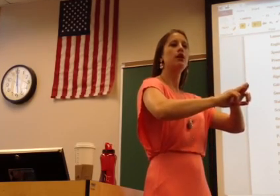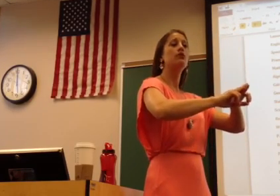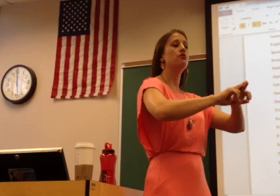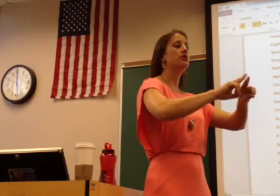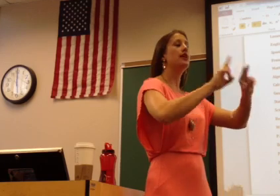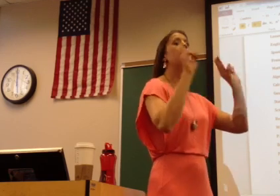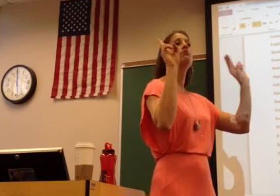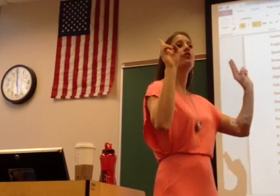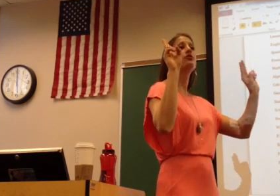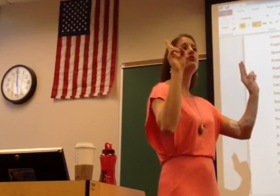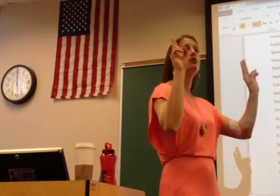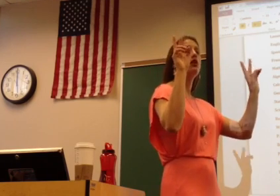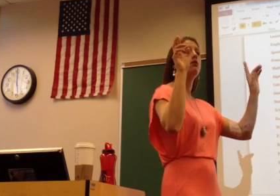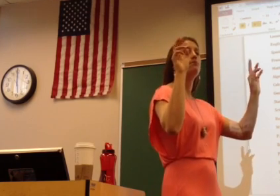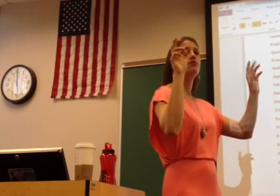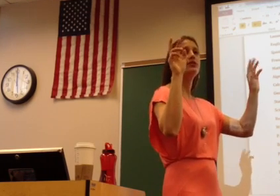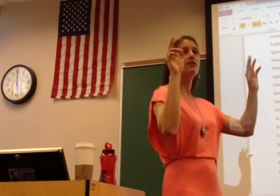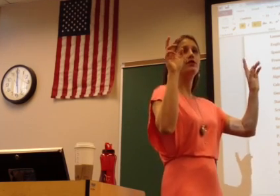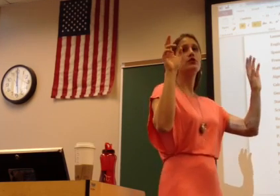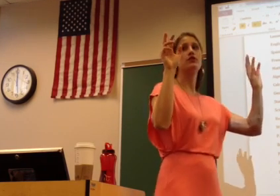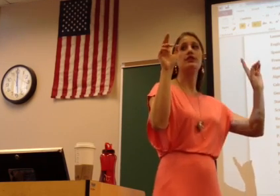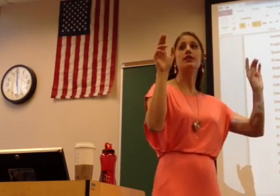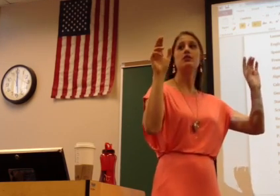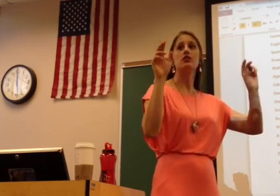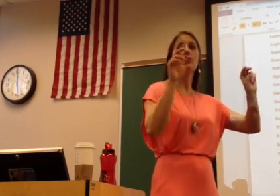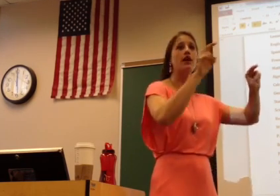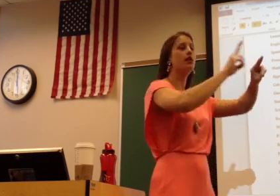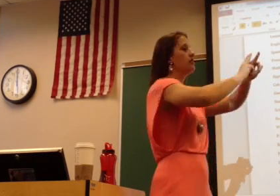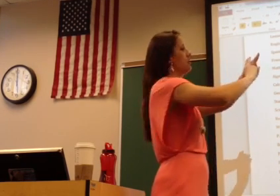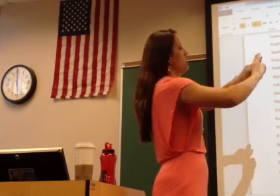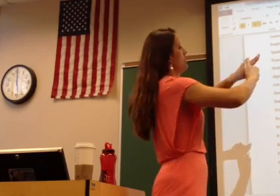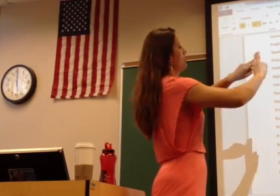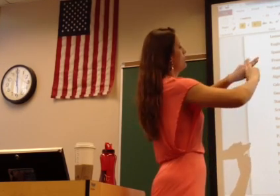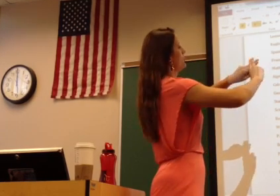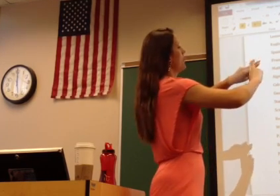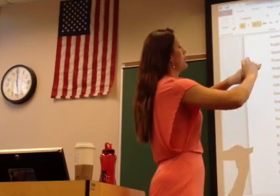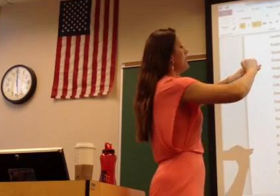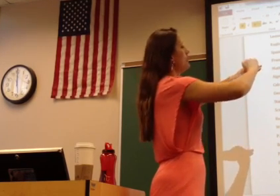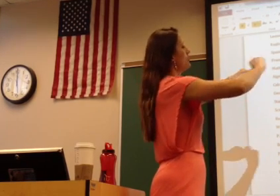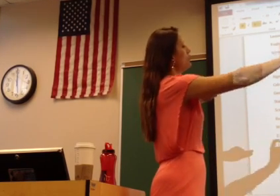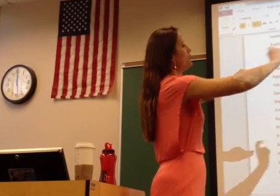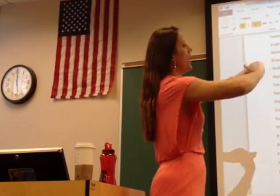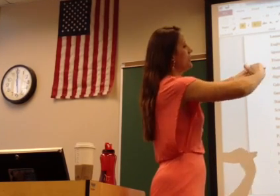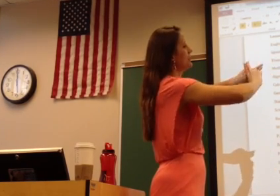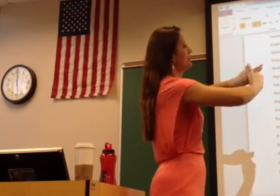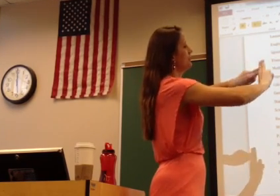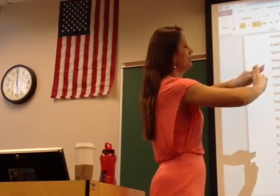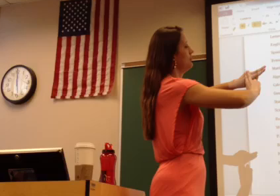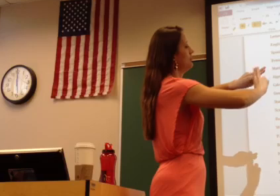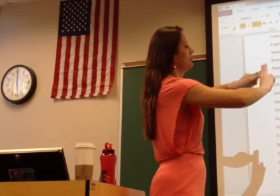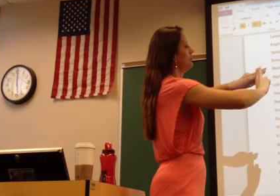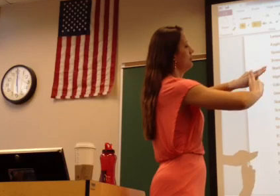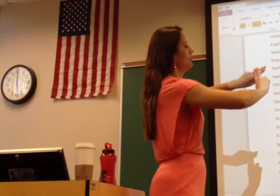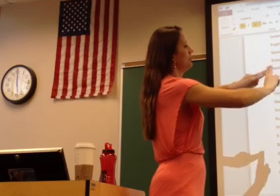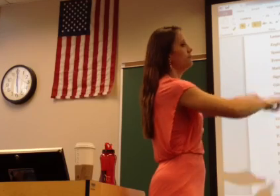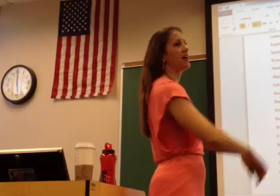Do the same fingers for sit and chair. But train. See, 2 tracks. Back and